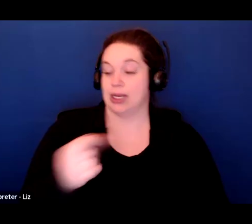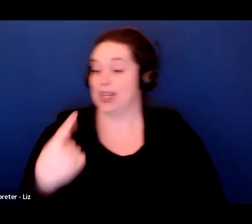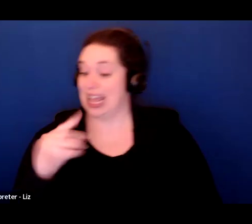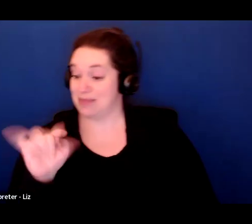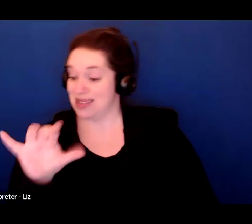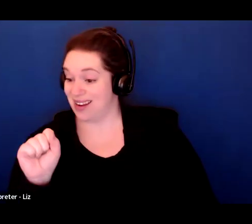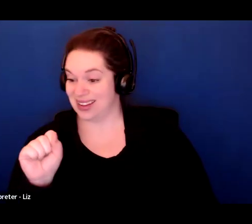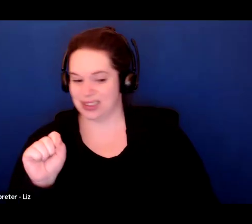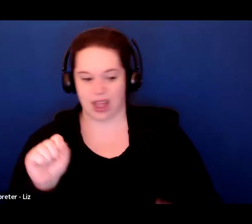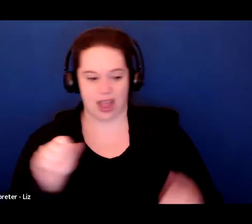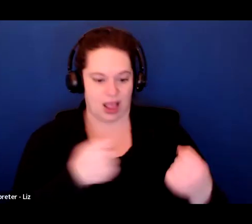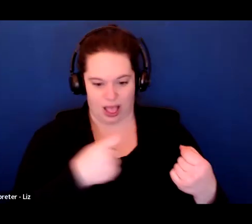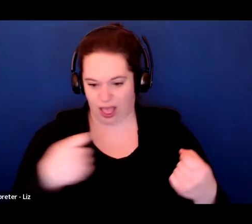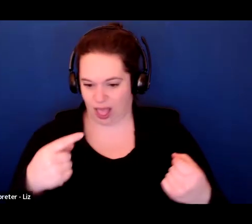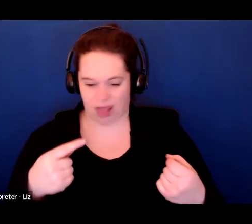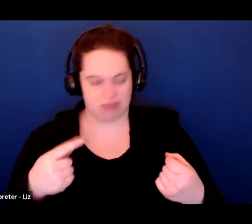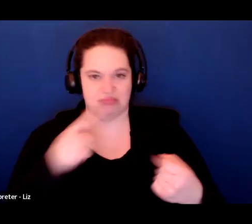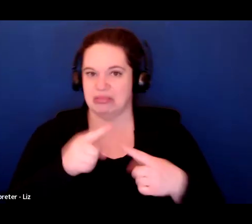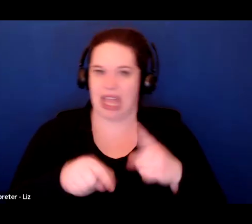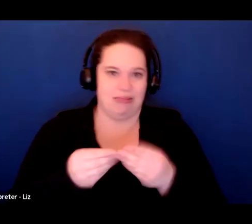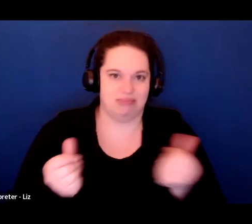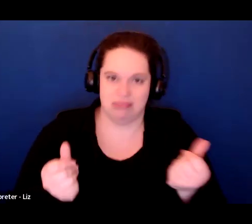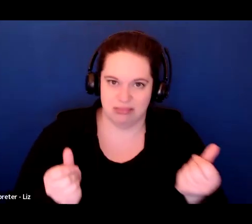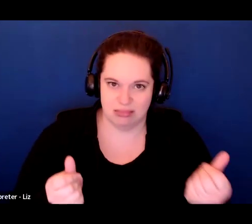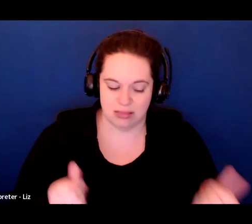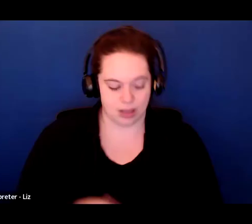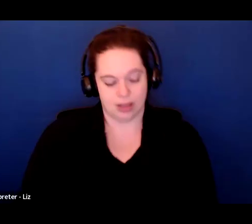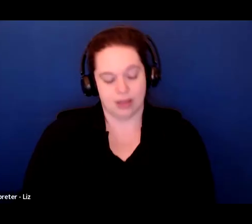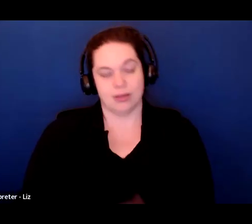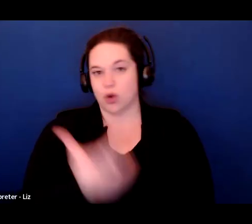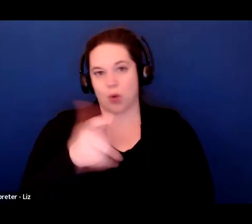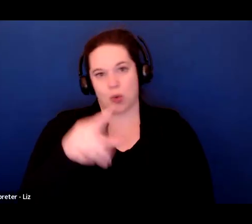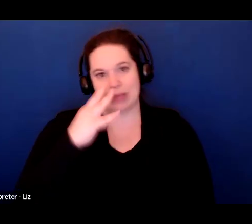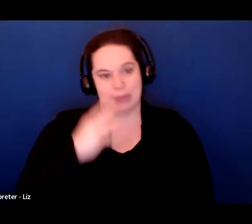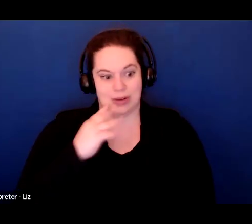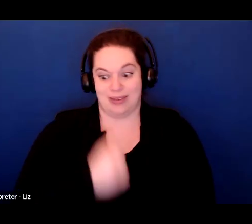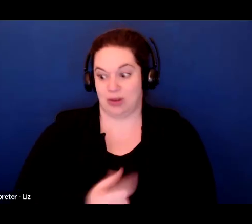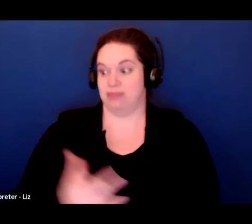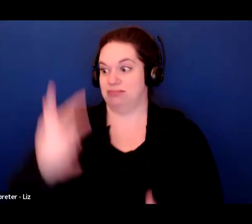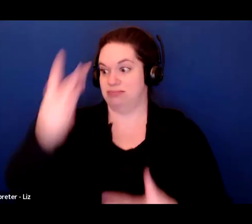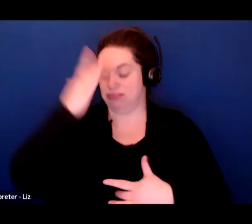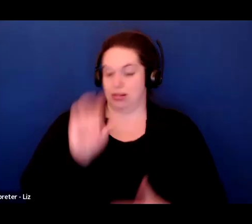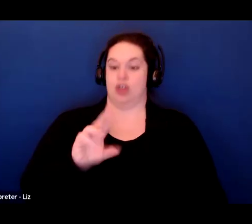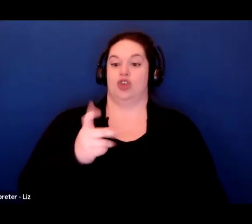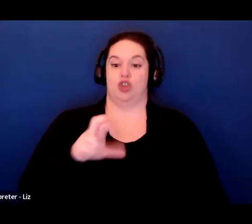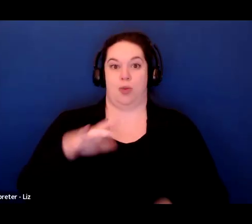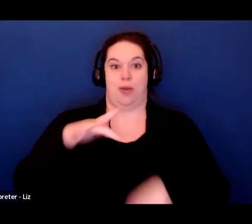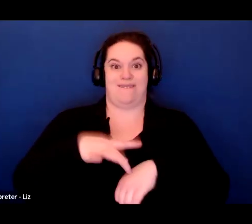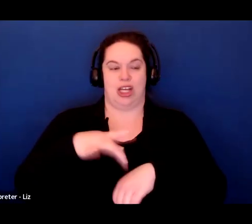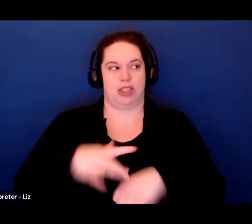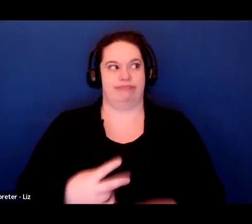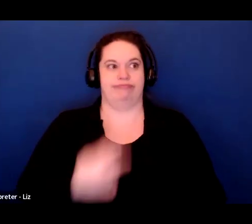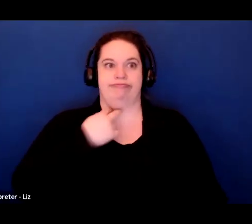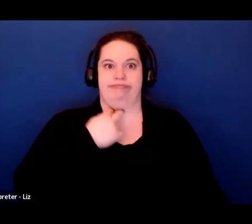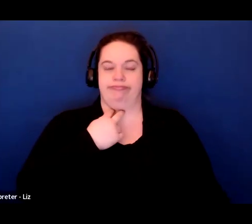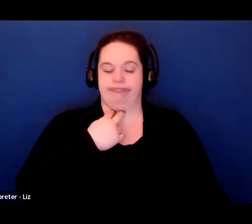And we don't want you to get in that category because there's not a lot you can do about that then. So